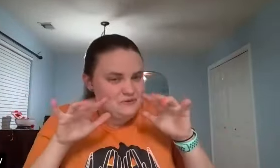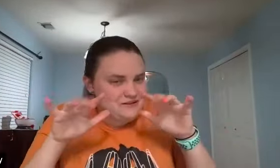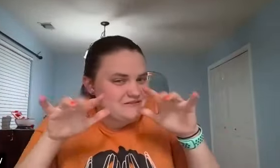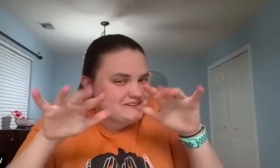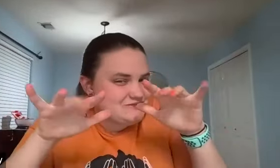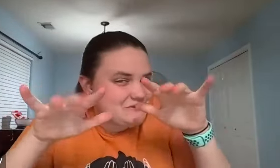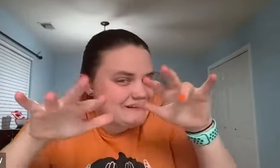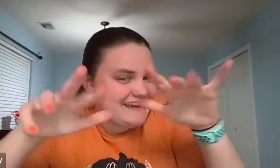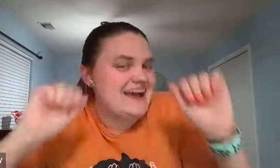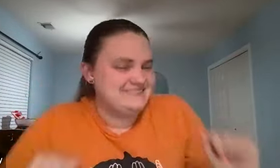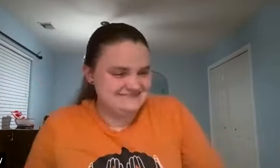wiggle the fingers forward. Yeah.